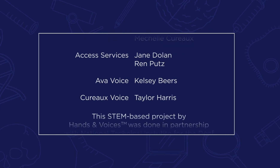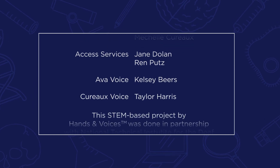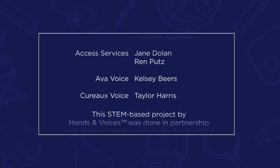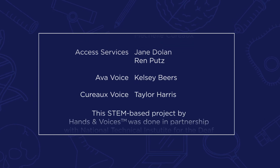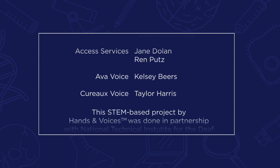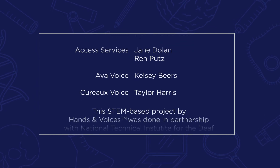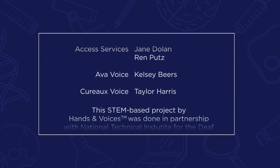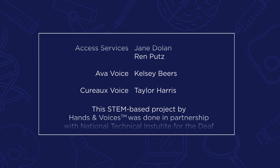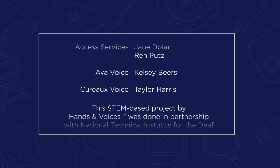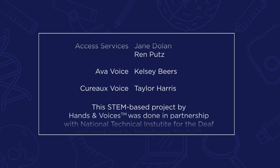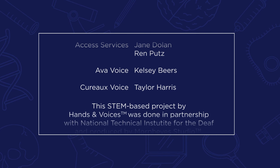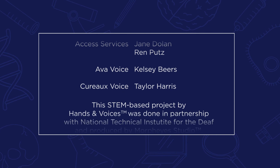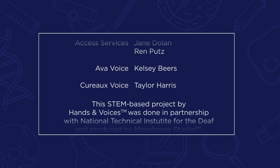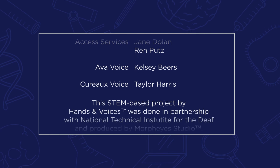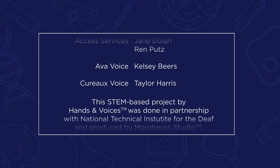Thank you.